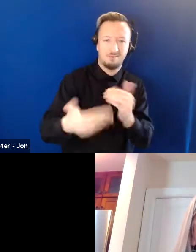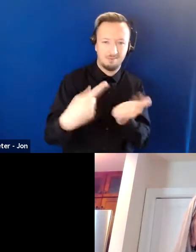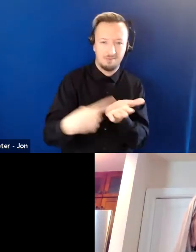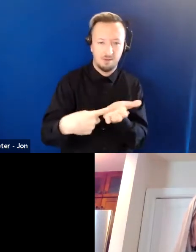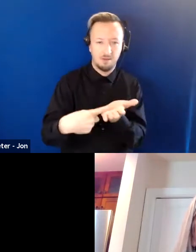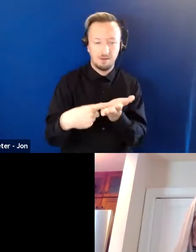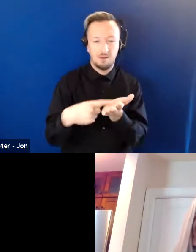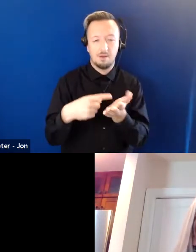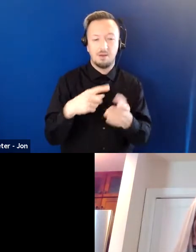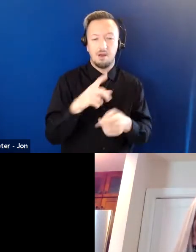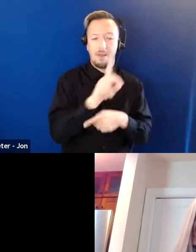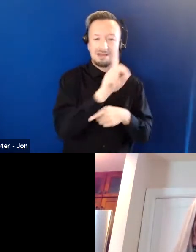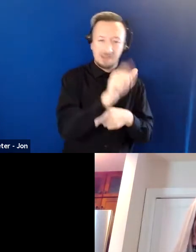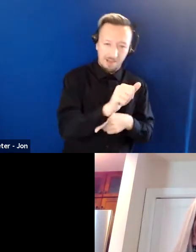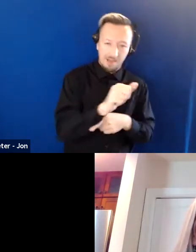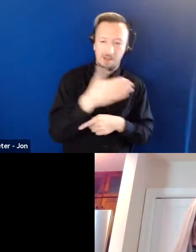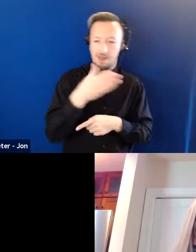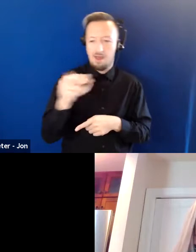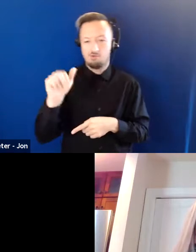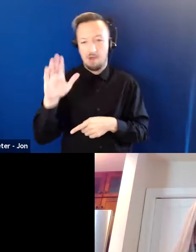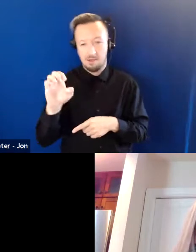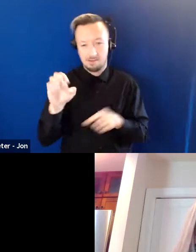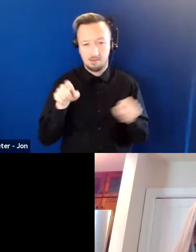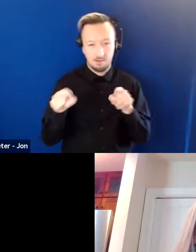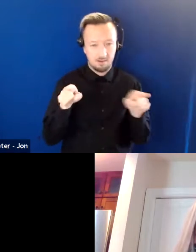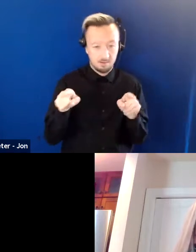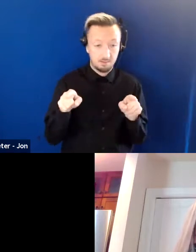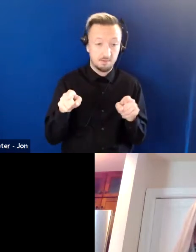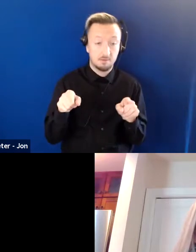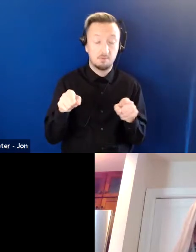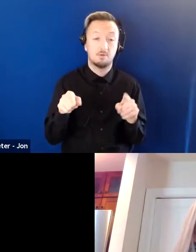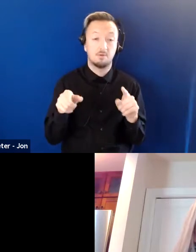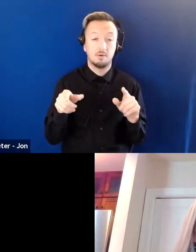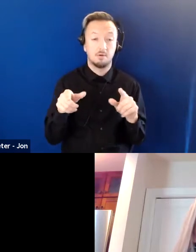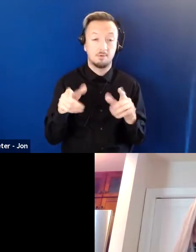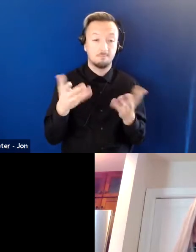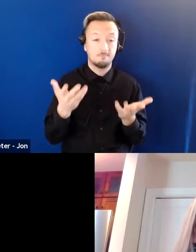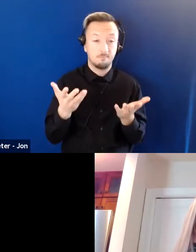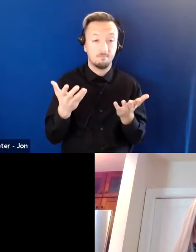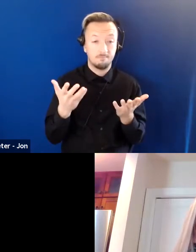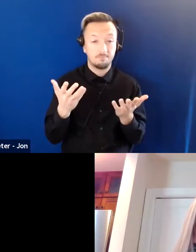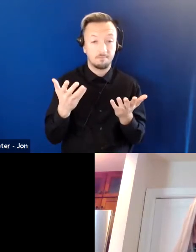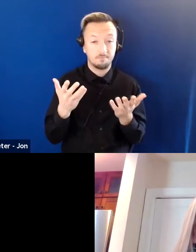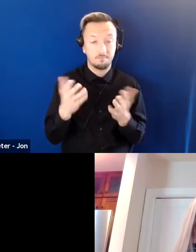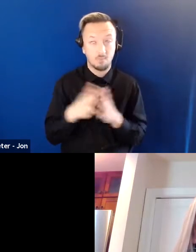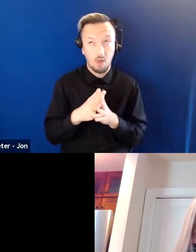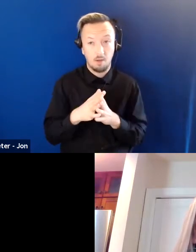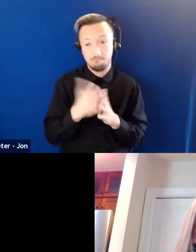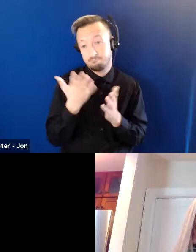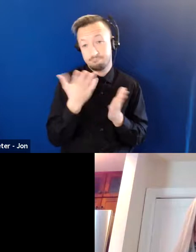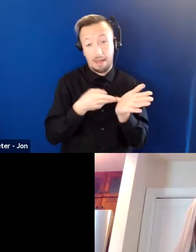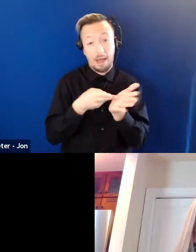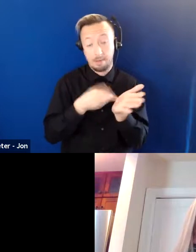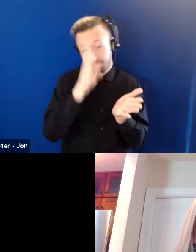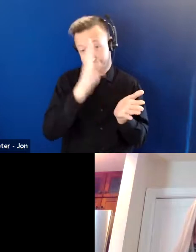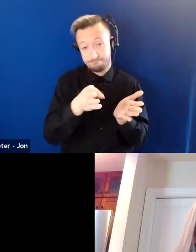and race. I mean, quite frankly, it is something